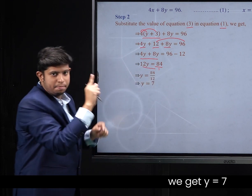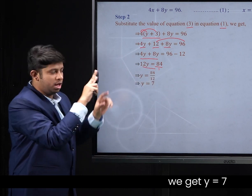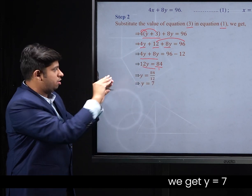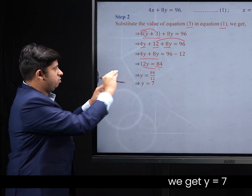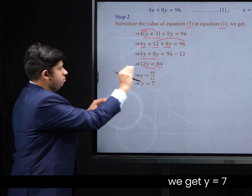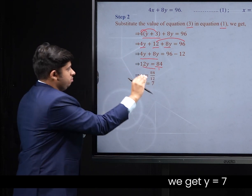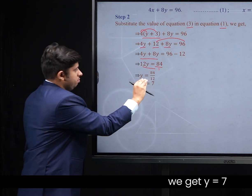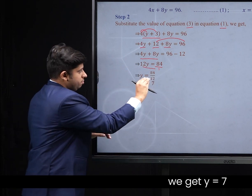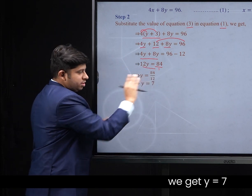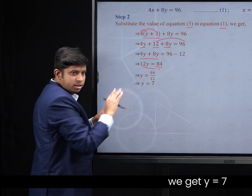7.